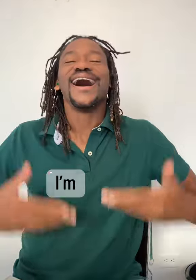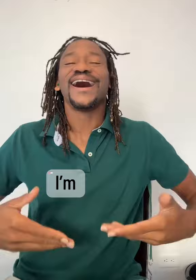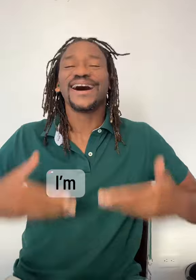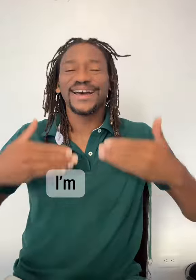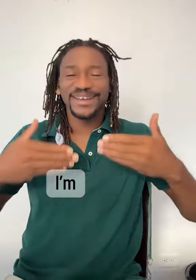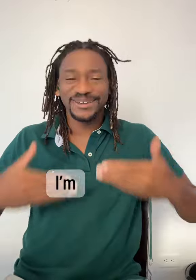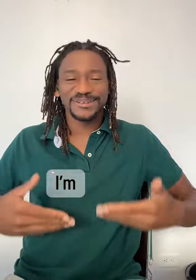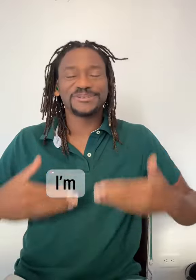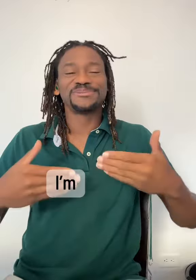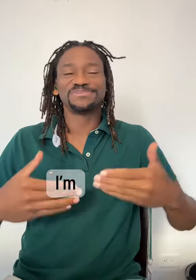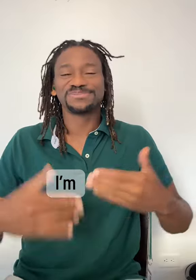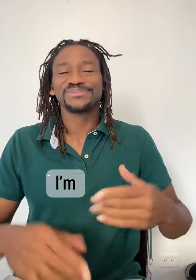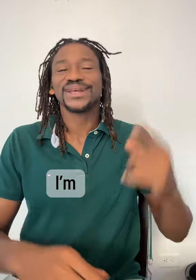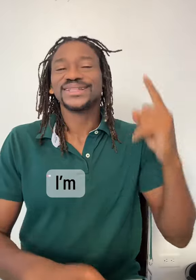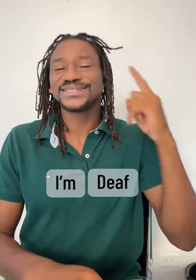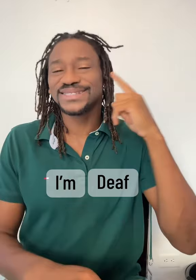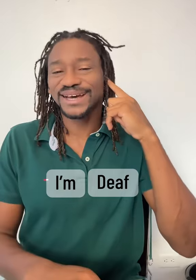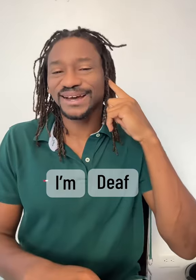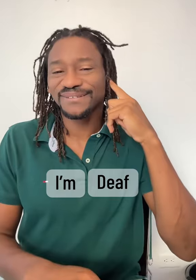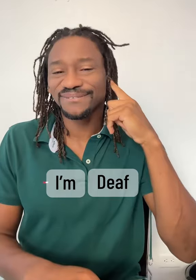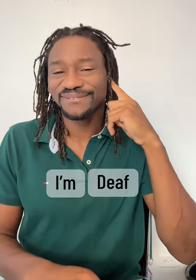I am self